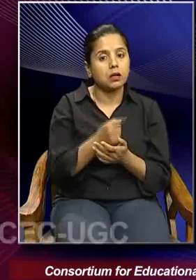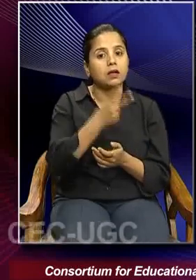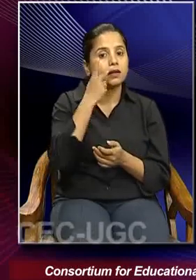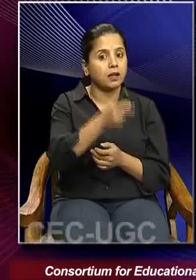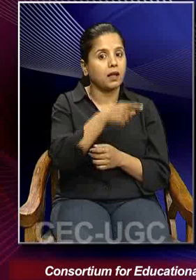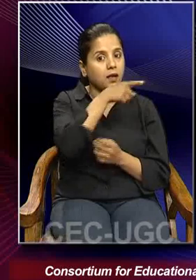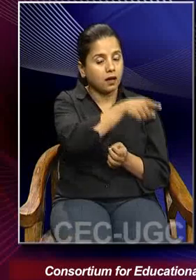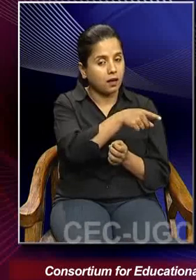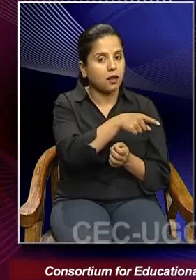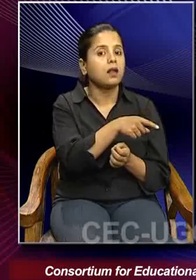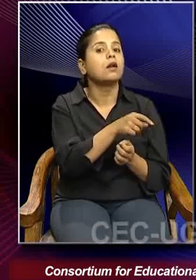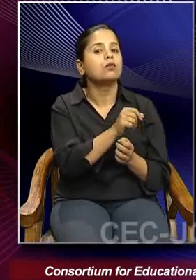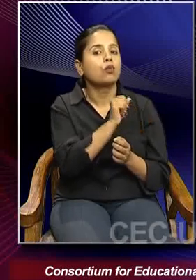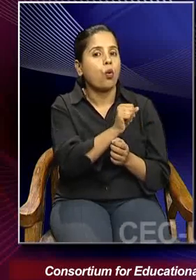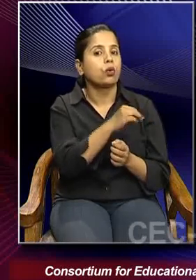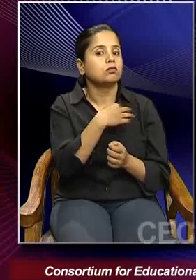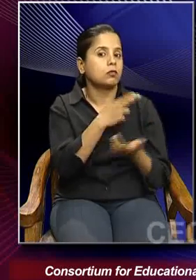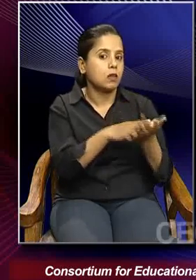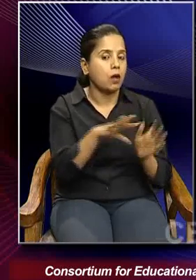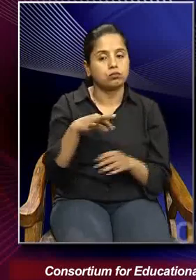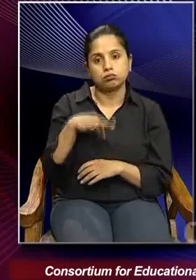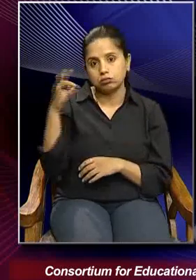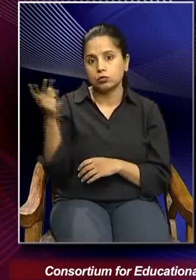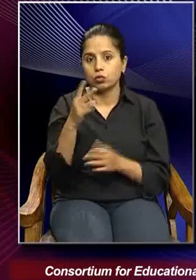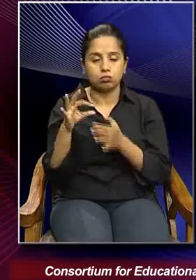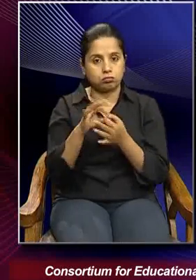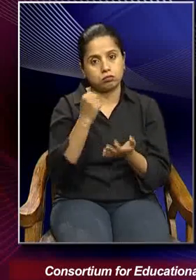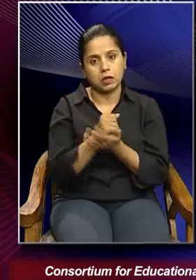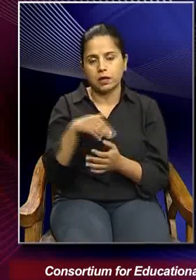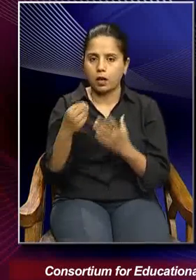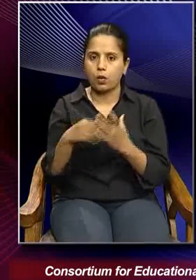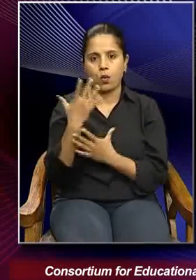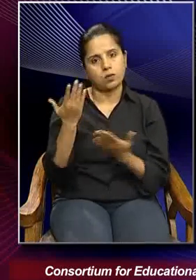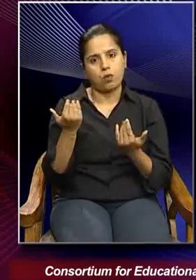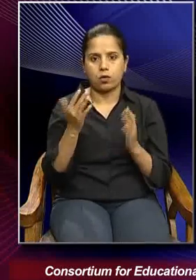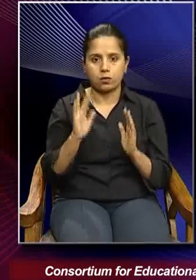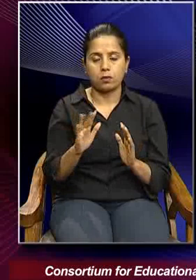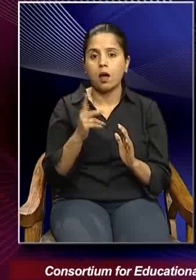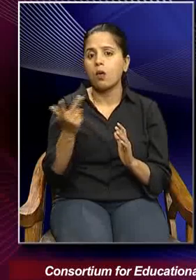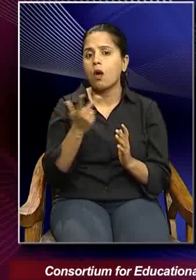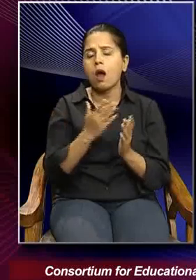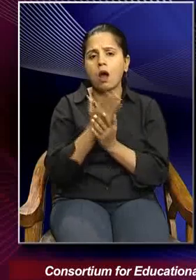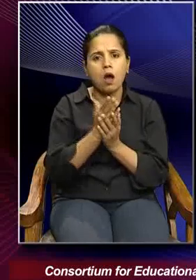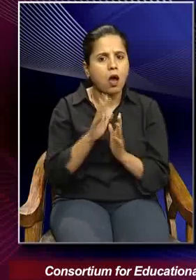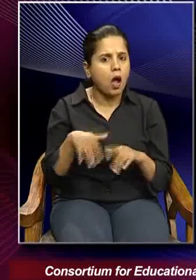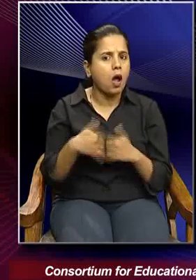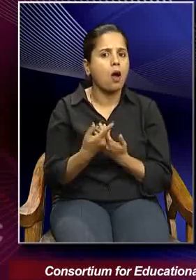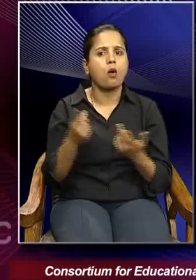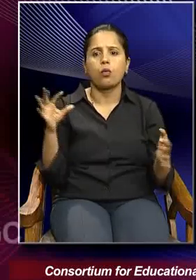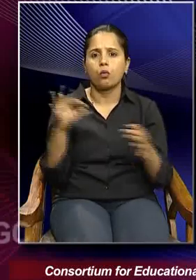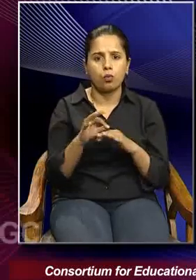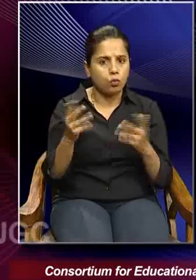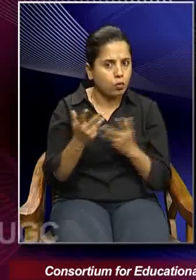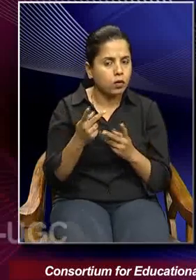Prakriti. Only then an evolution can take place. And what kind or how is that contact taking